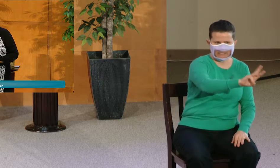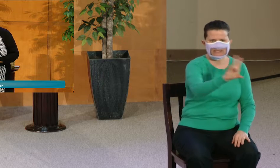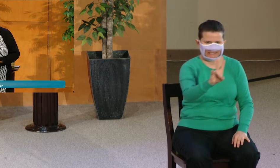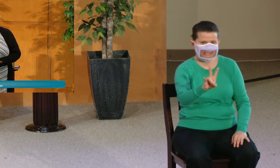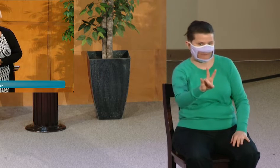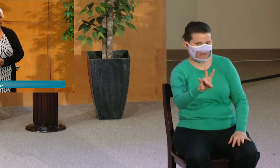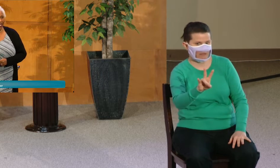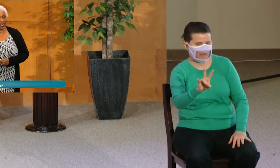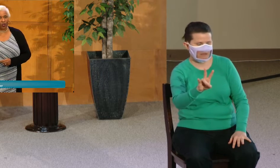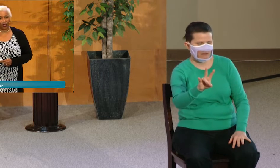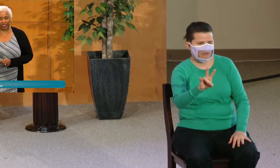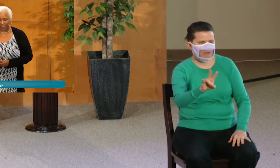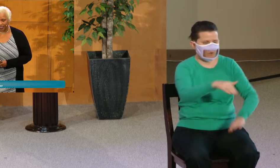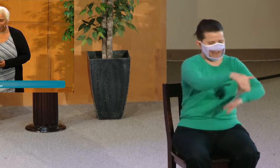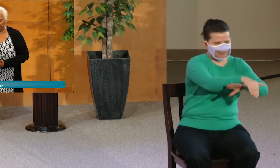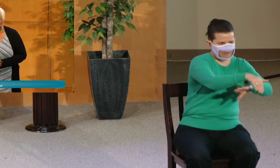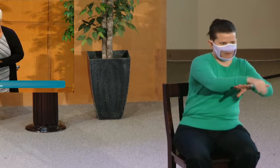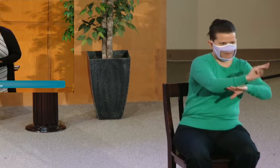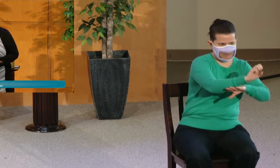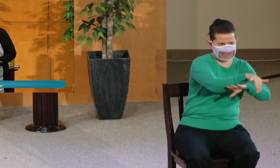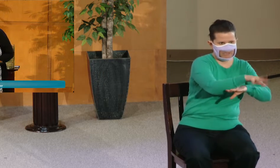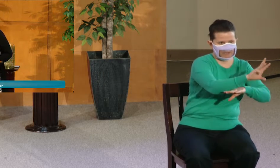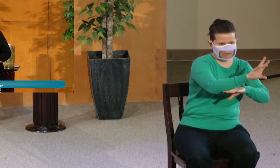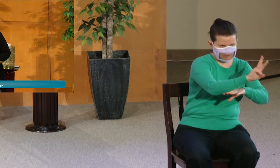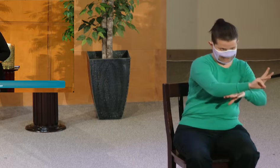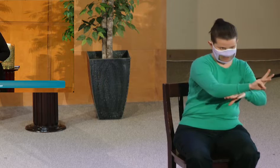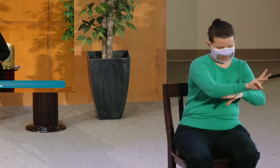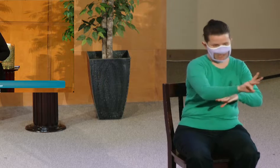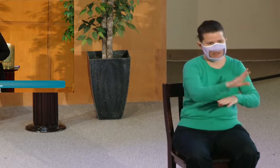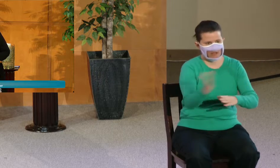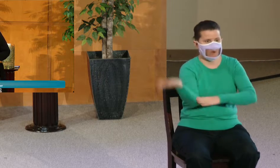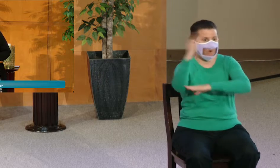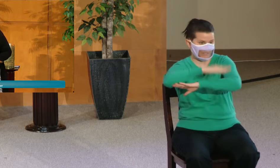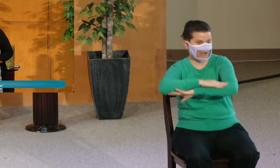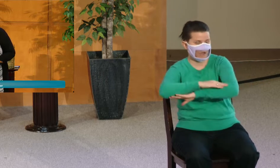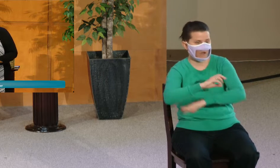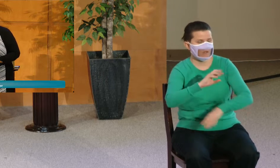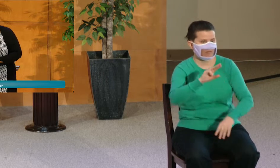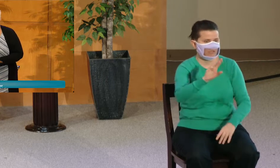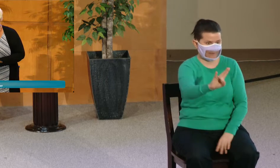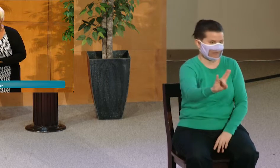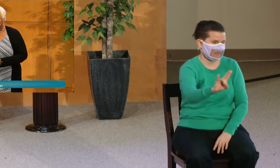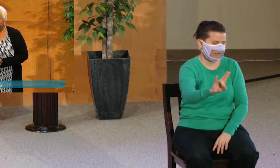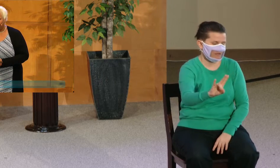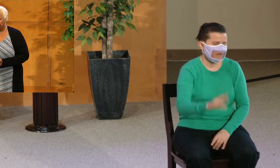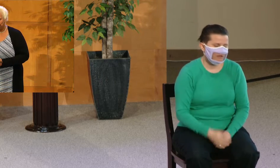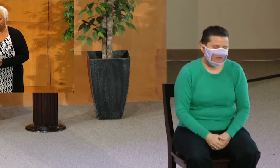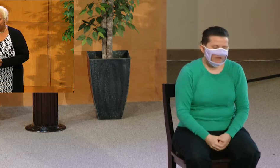evening of May 6th and all day on the 7th. Please put that in your calendar,